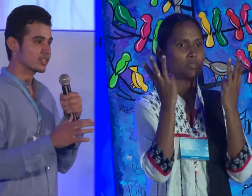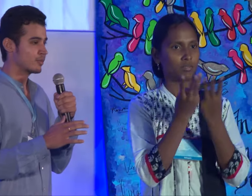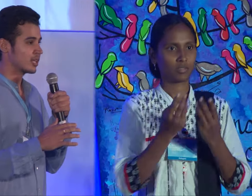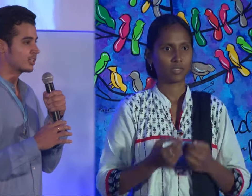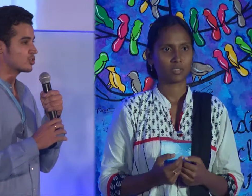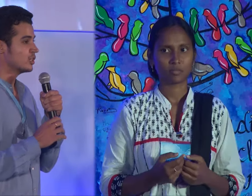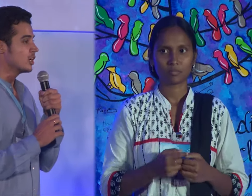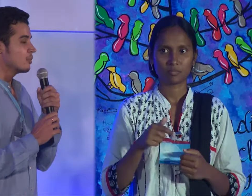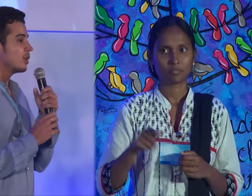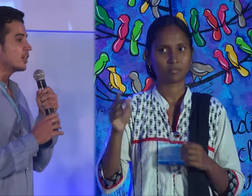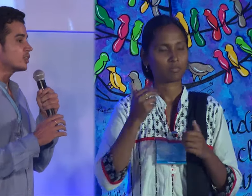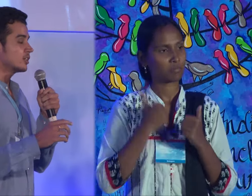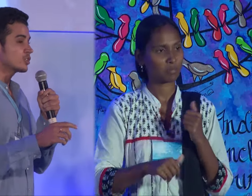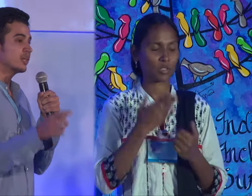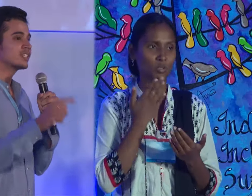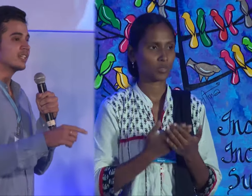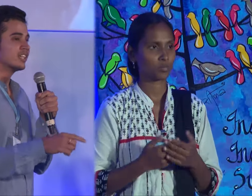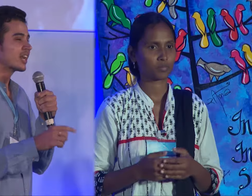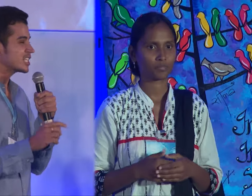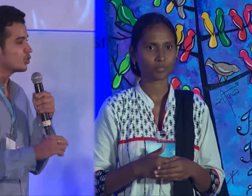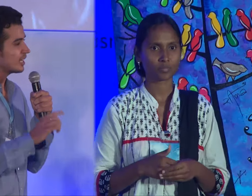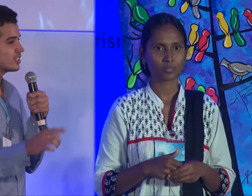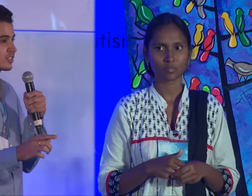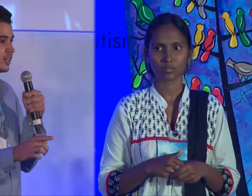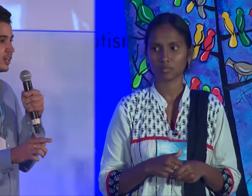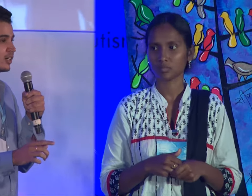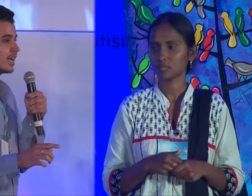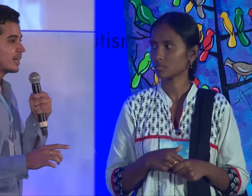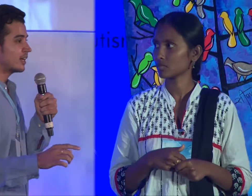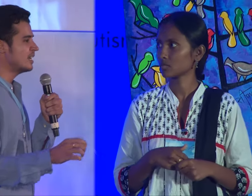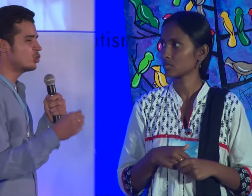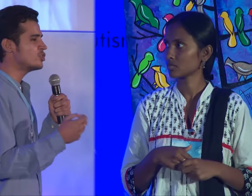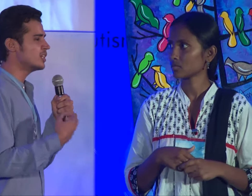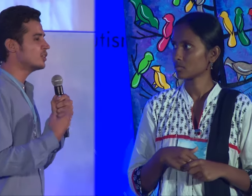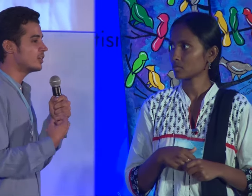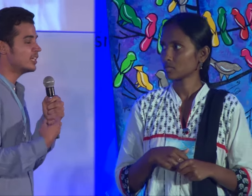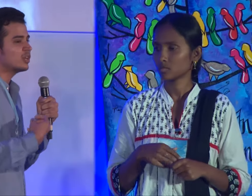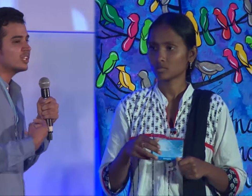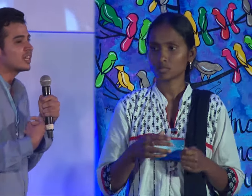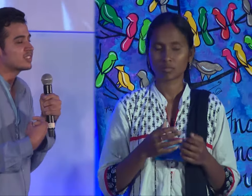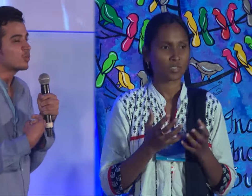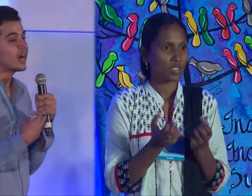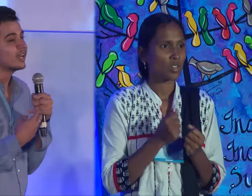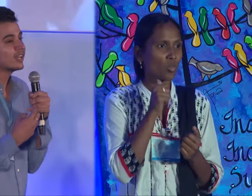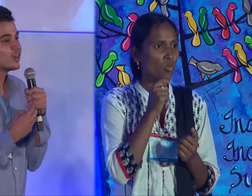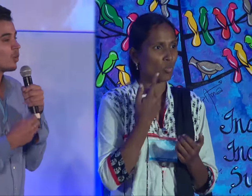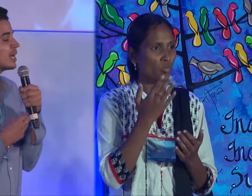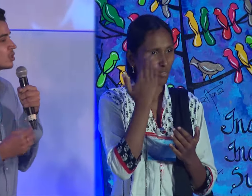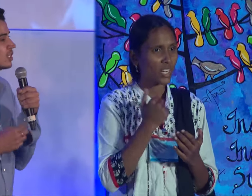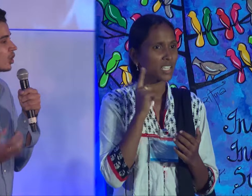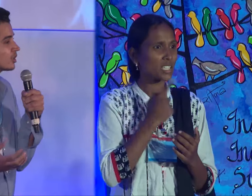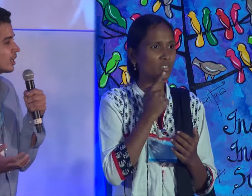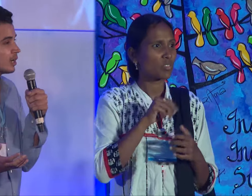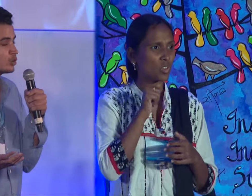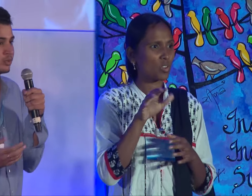still as good as anybody in the country. But so he said that he cries for days at end, and he couldn't really understand why